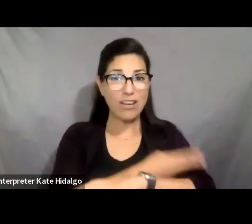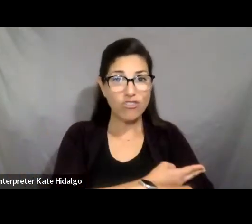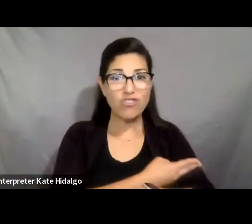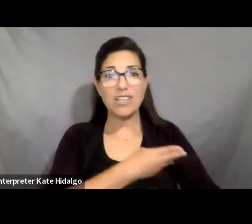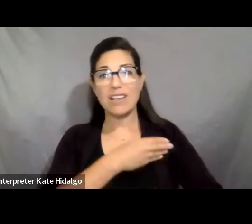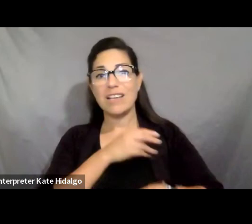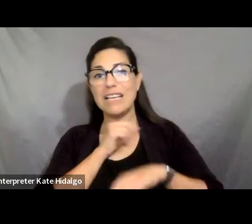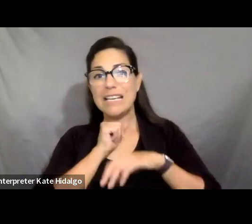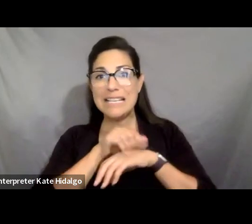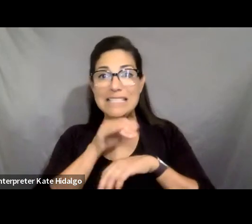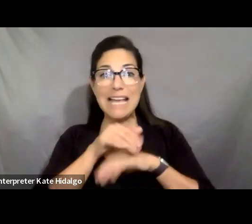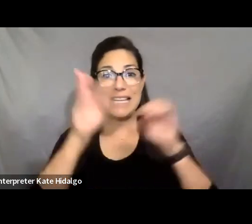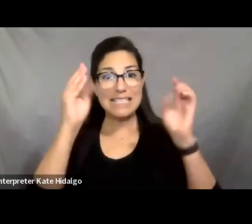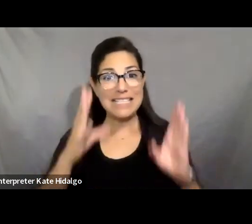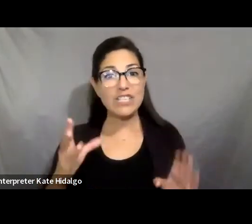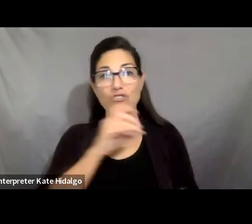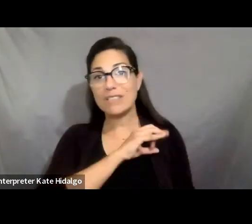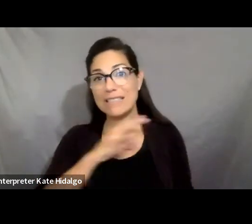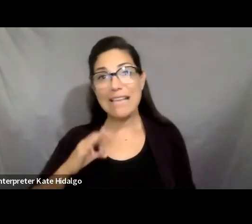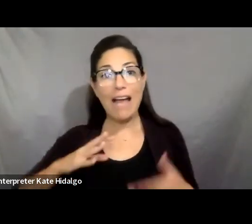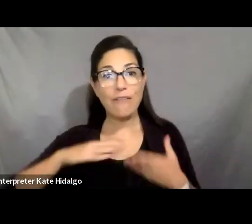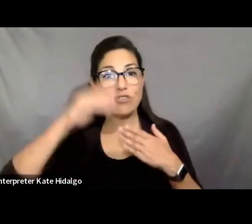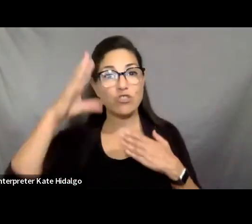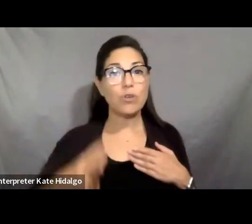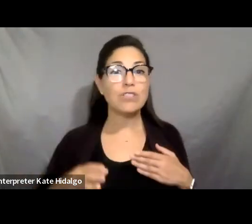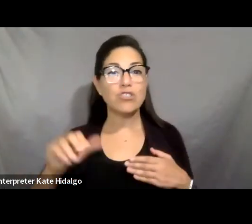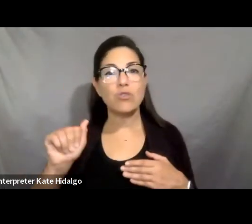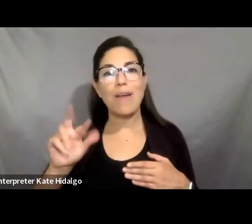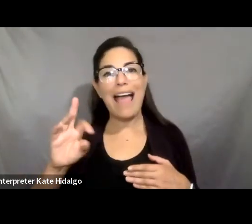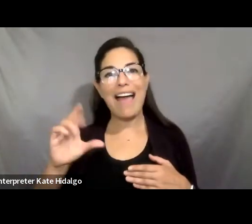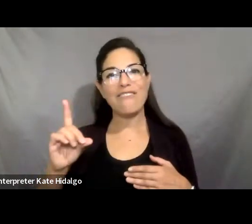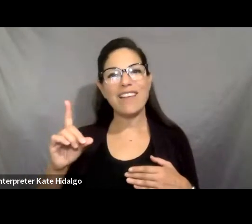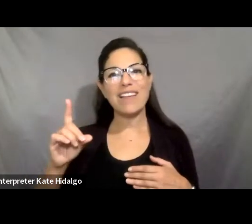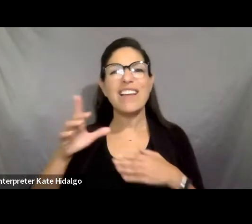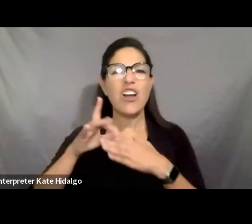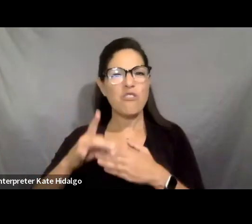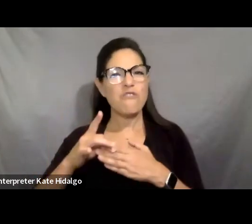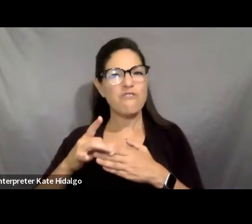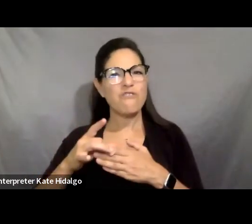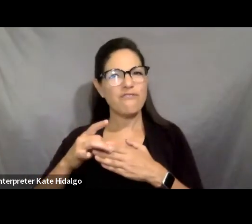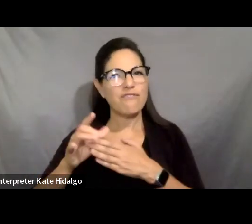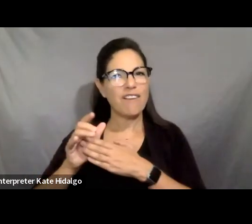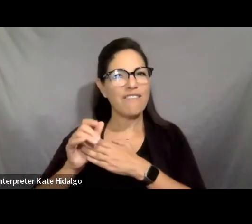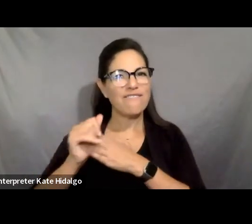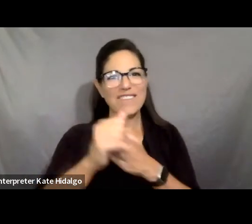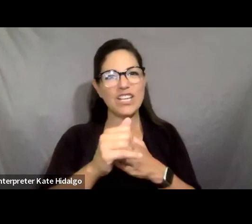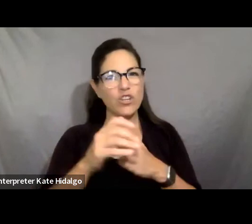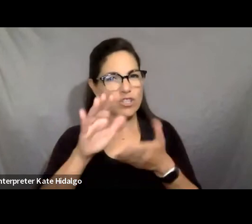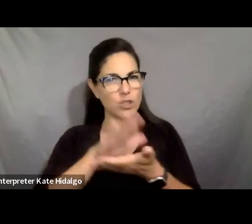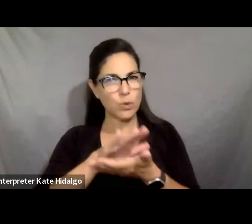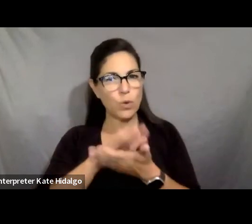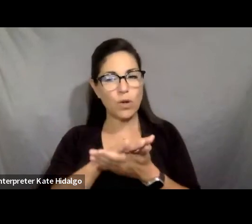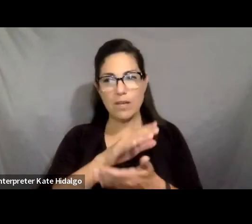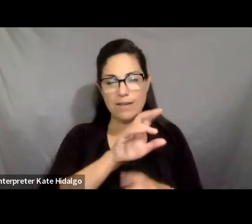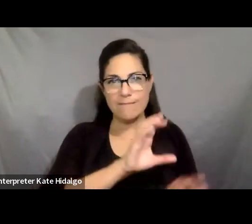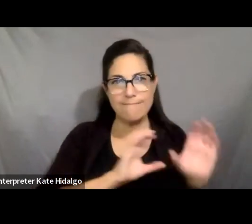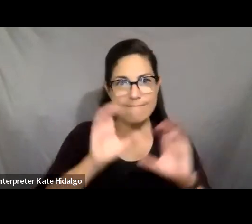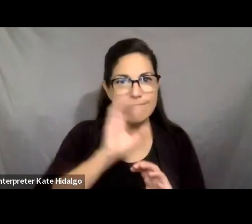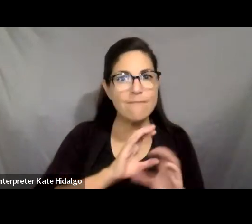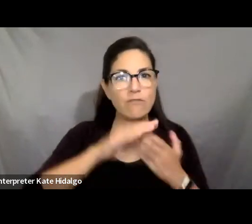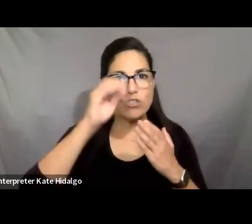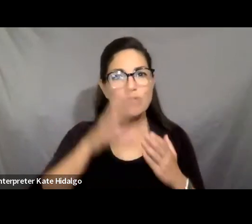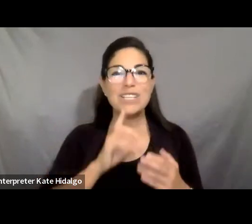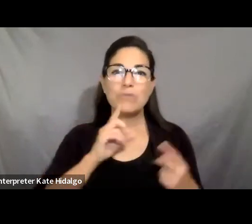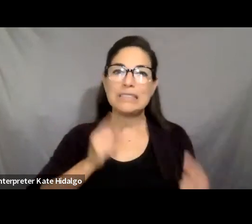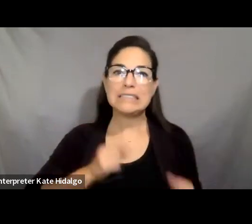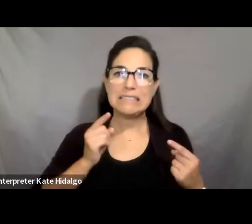sending teachers, staff, and students down to Abbott, which is our main feeder school. We were doing groups with their students, identifying students who were really struggling in 8th